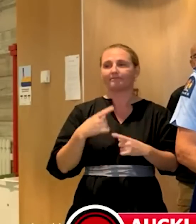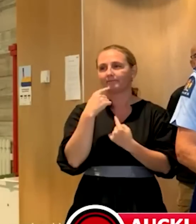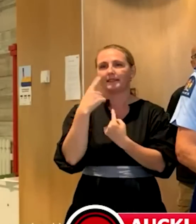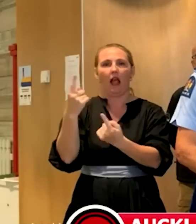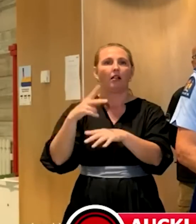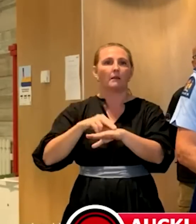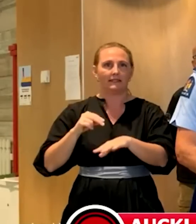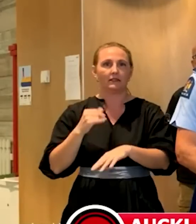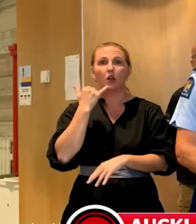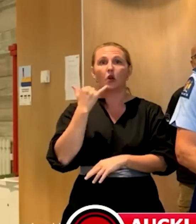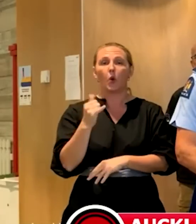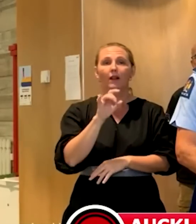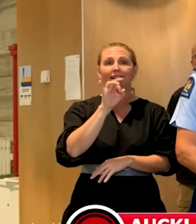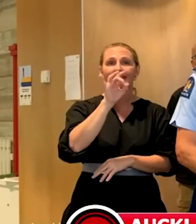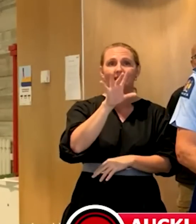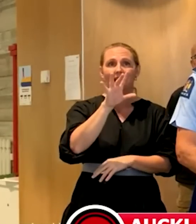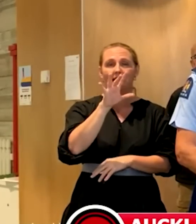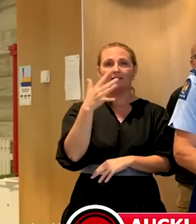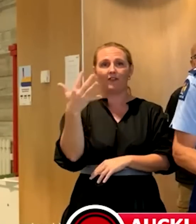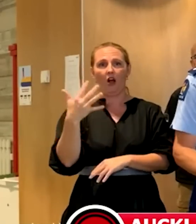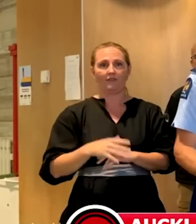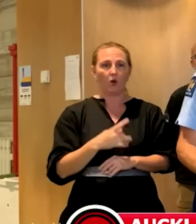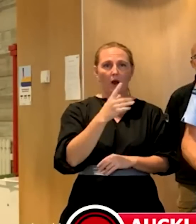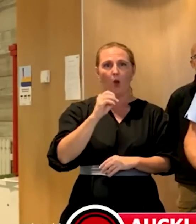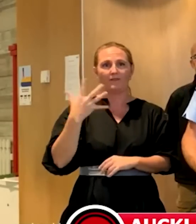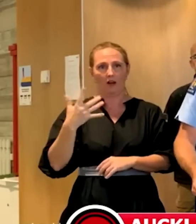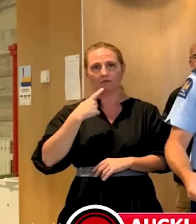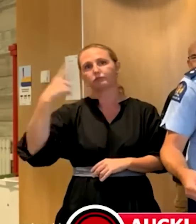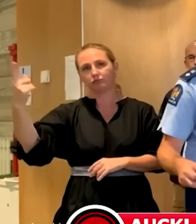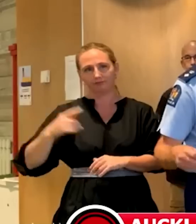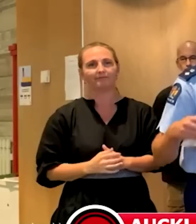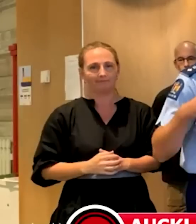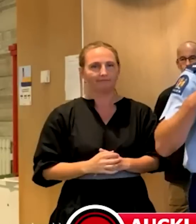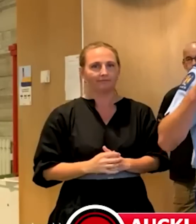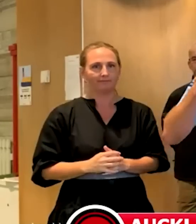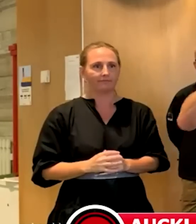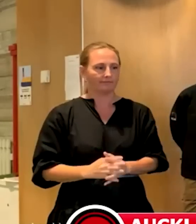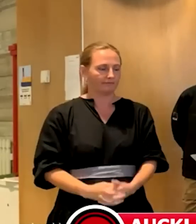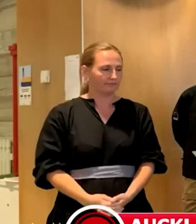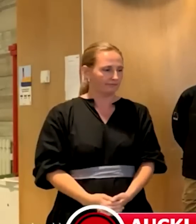our 10-5 crime reporting line. Thank you.